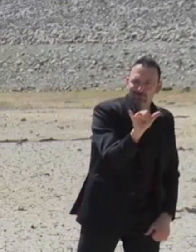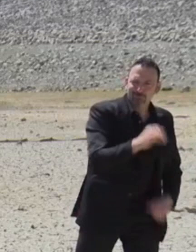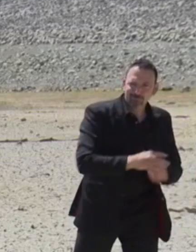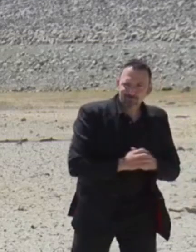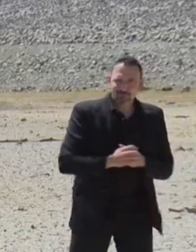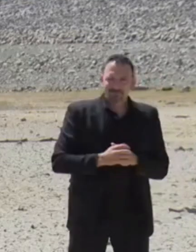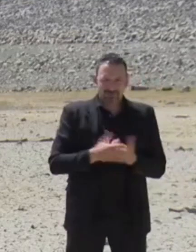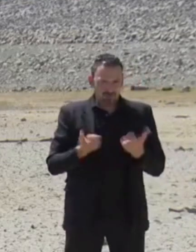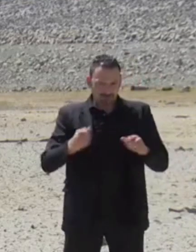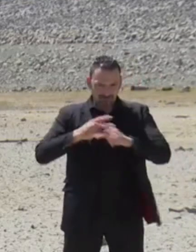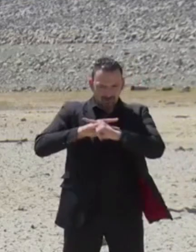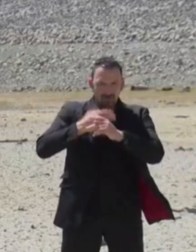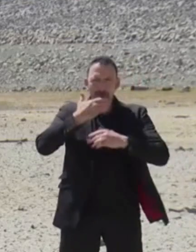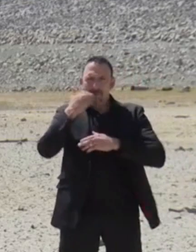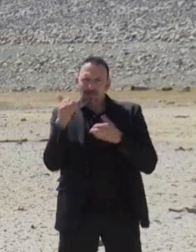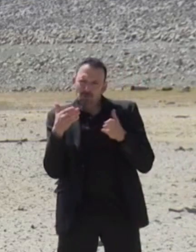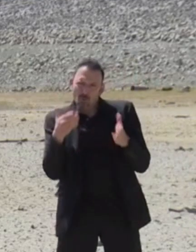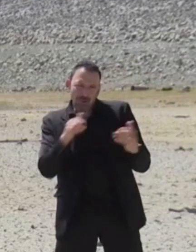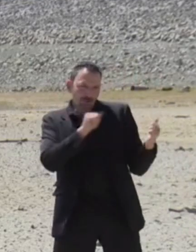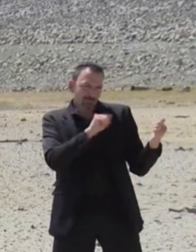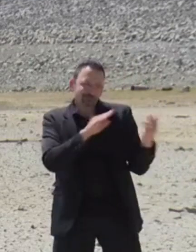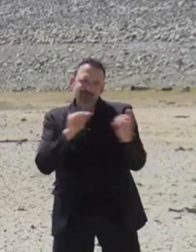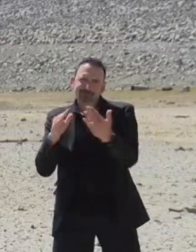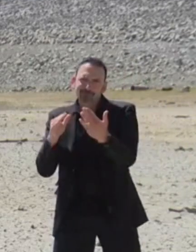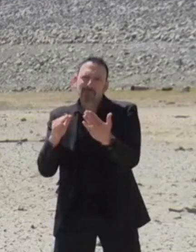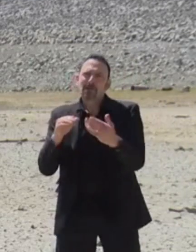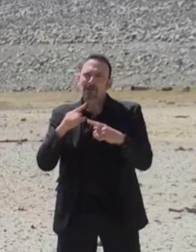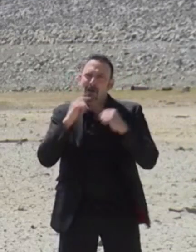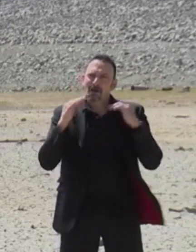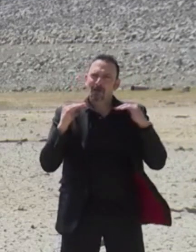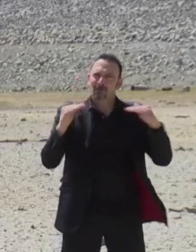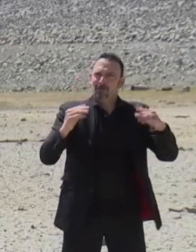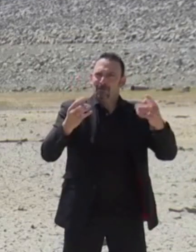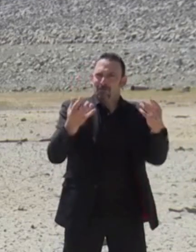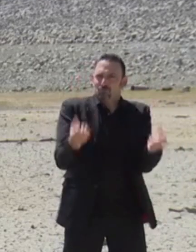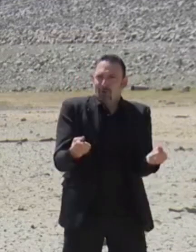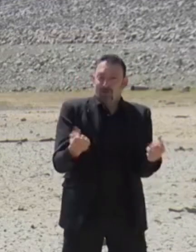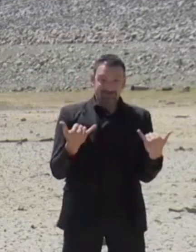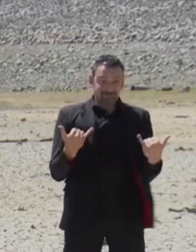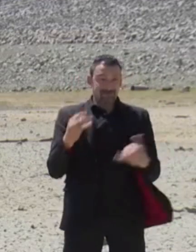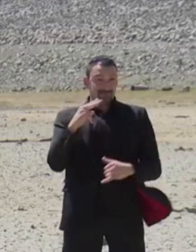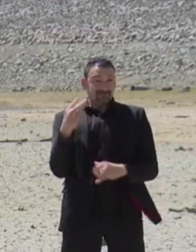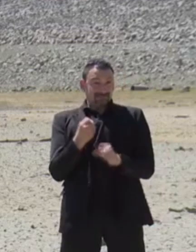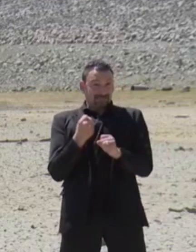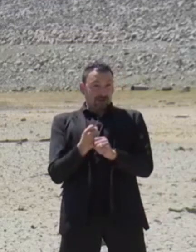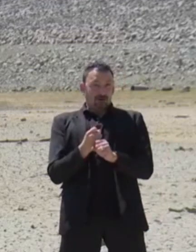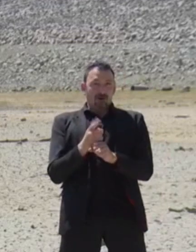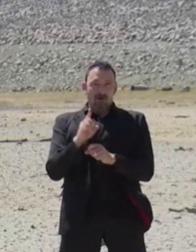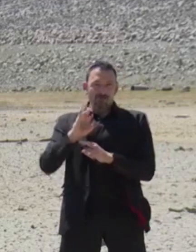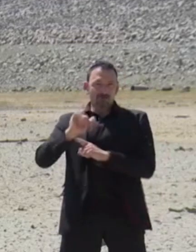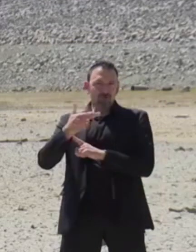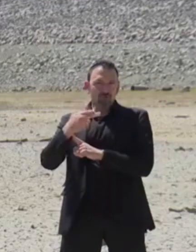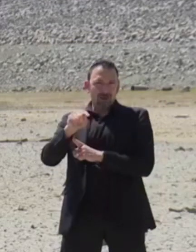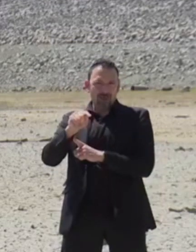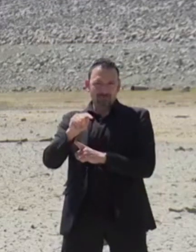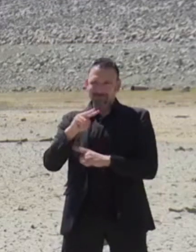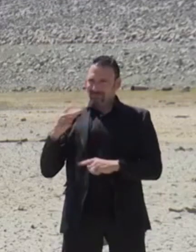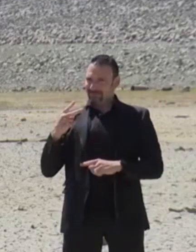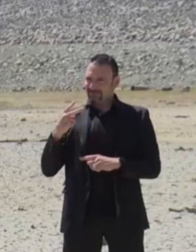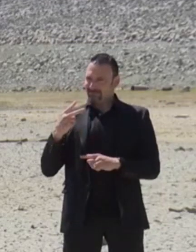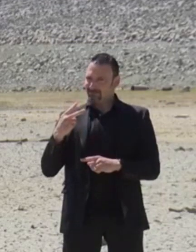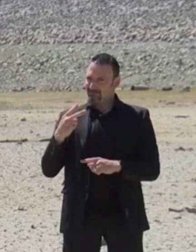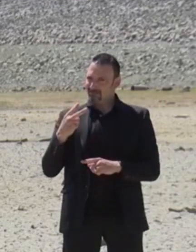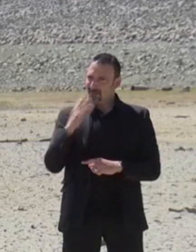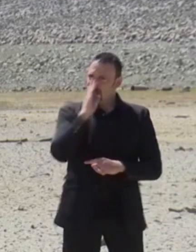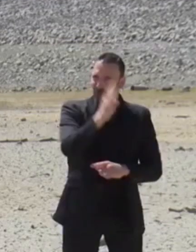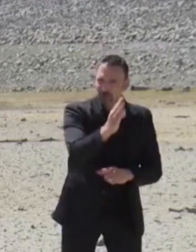under these difficult and challenging environments. We're year 2 into this drought. I want to put that in perspective. It